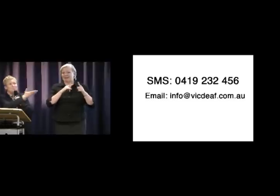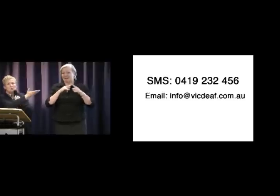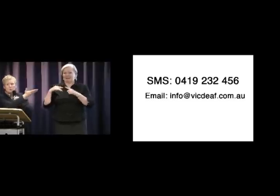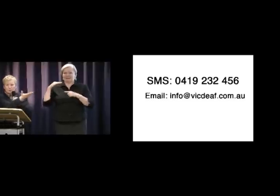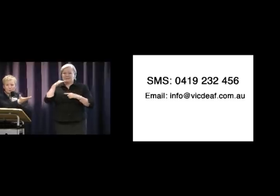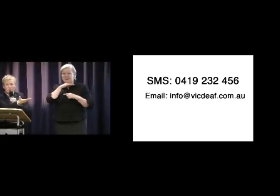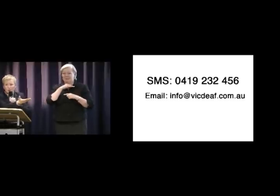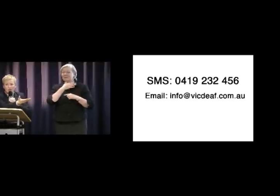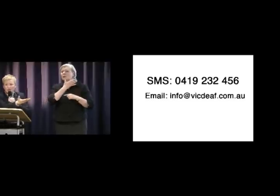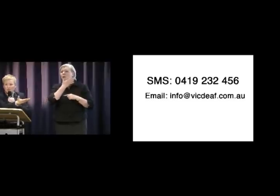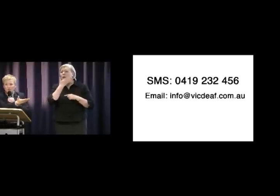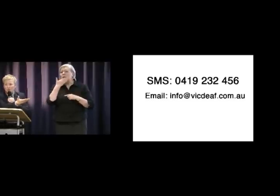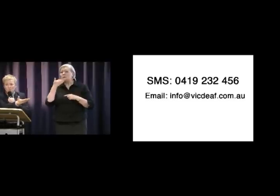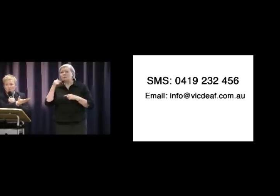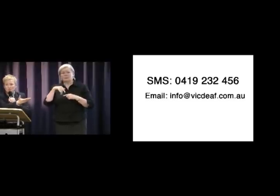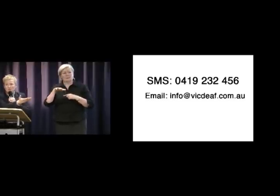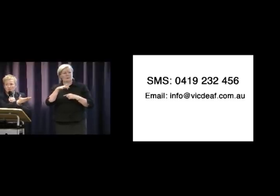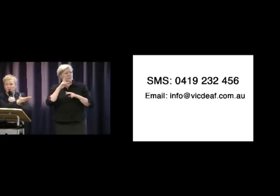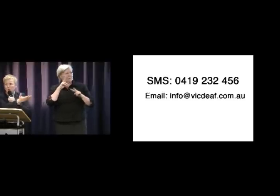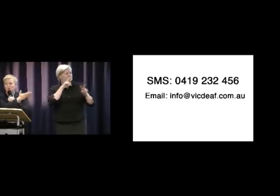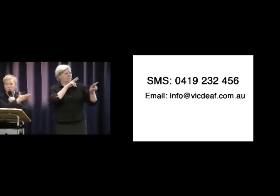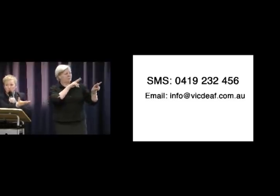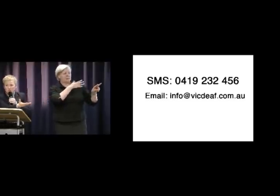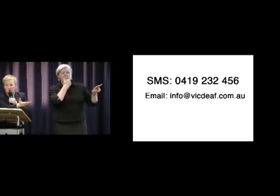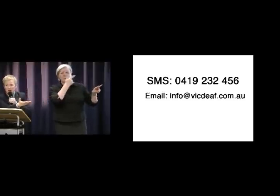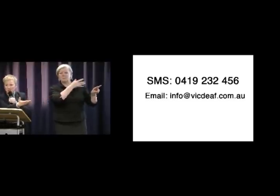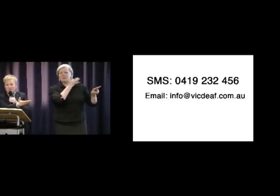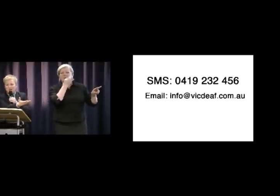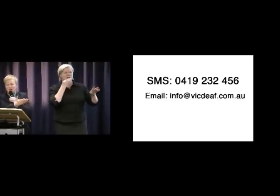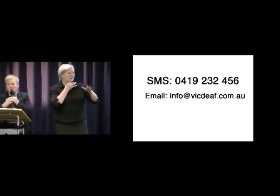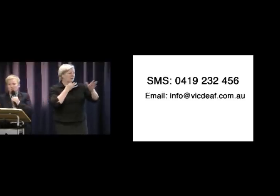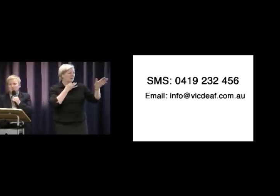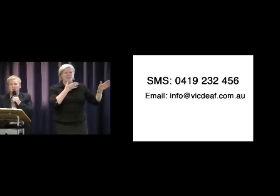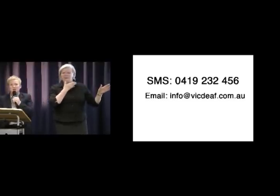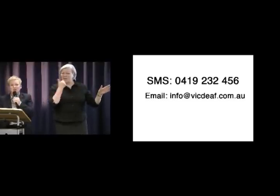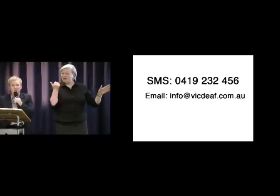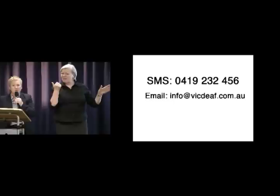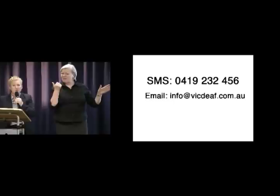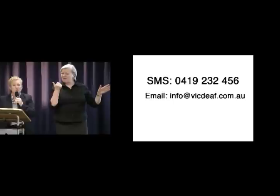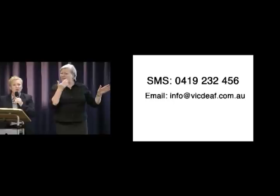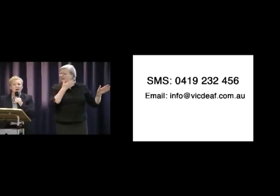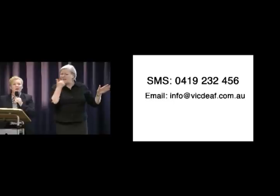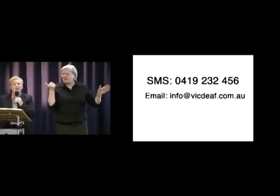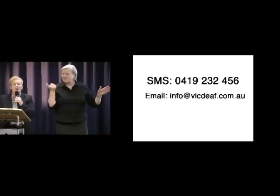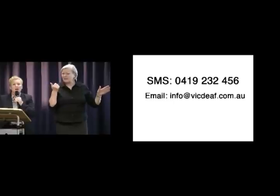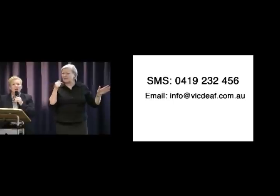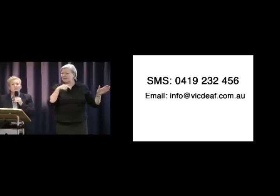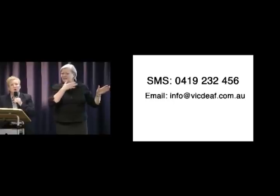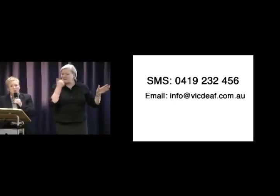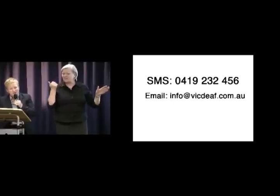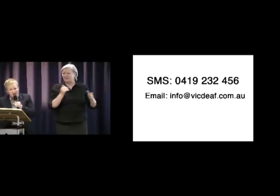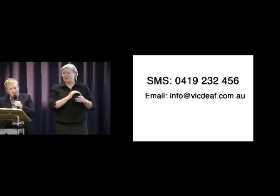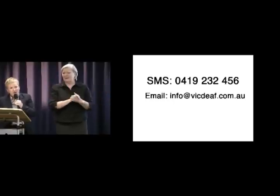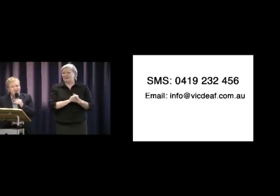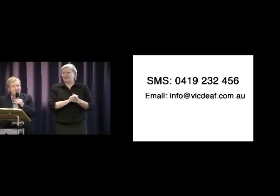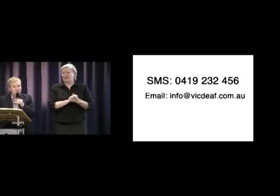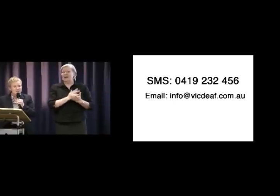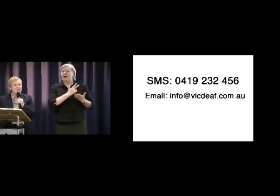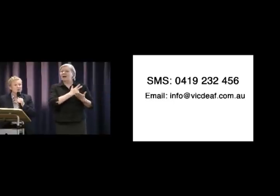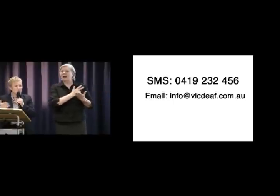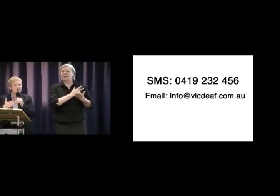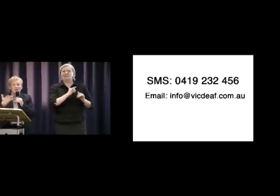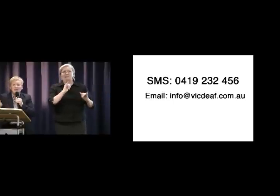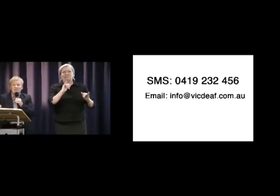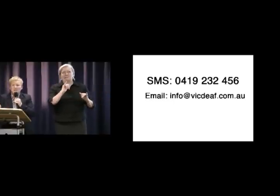is beautiful location opposite, gorgeous parks and gardens in Victoria. Even though the car parking